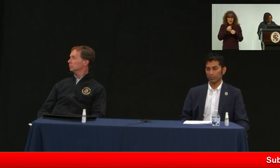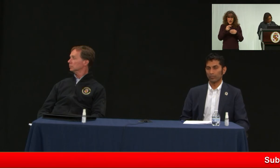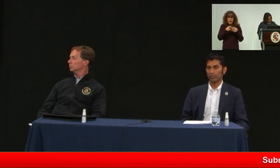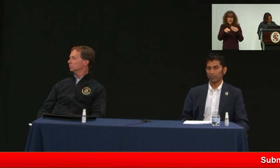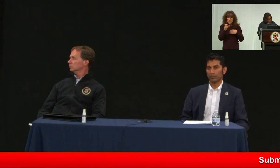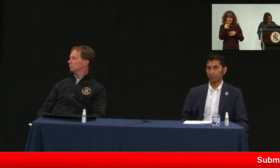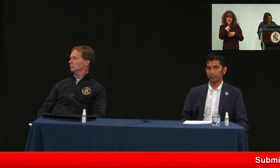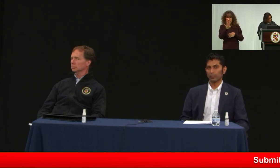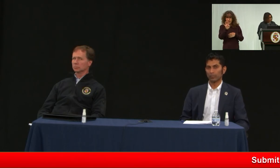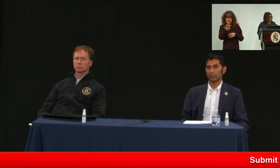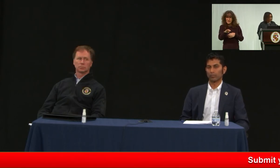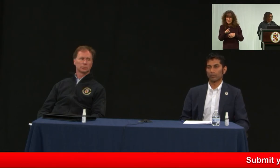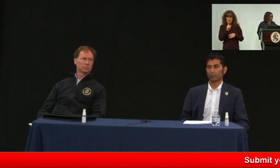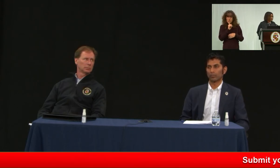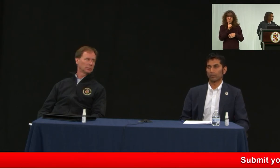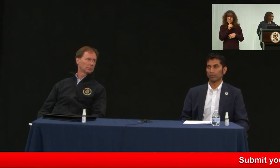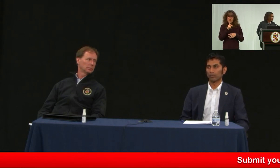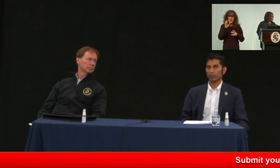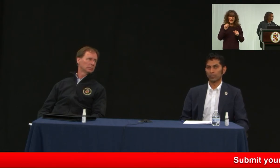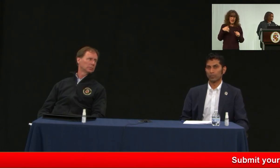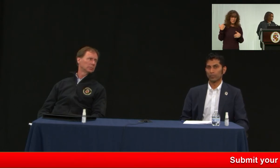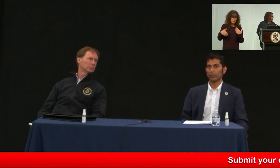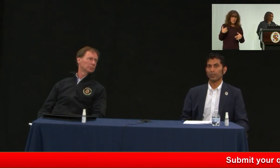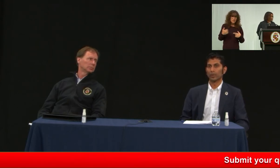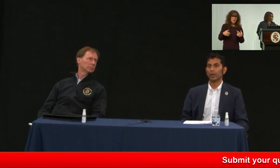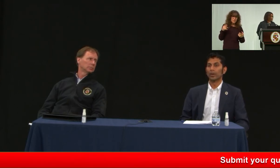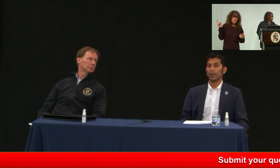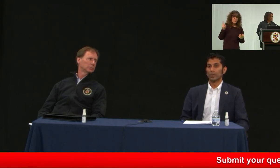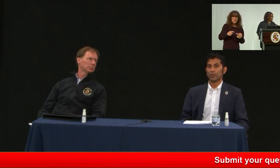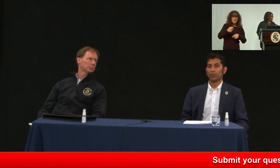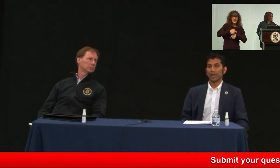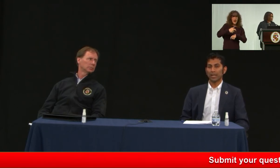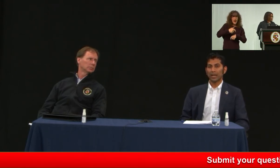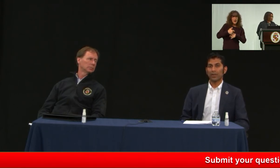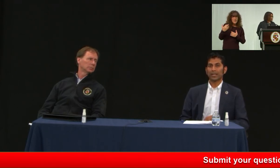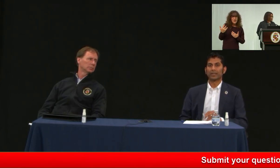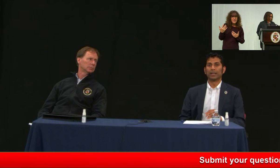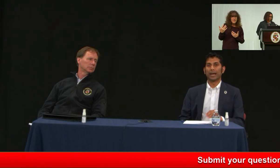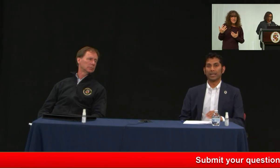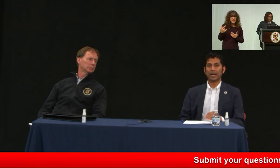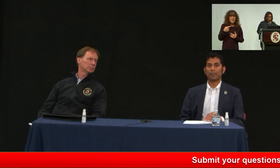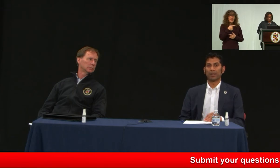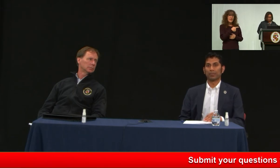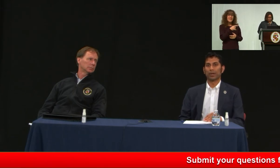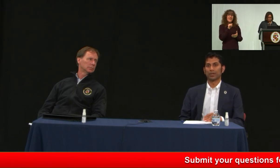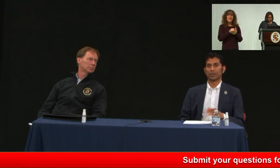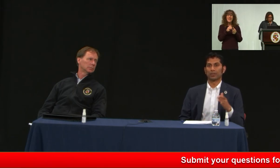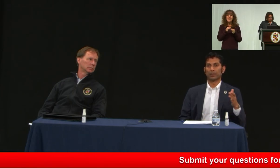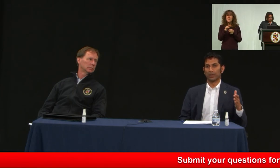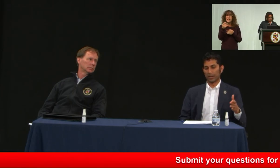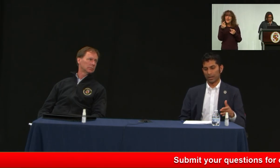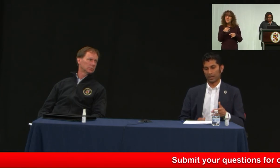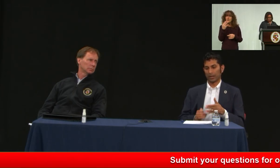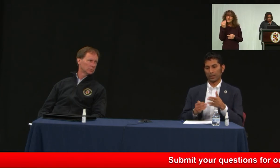results. Is there anything that can be done to speed that up? So right now that delay is happening